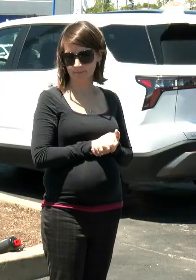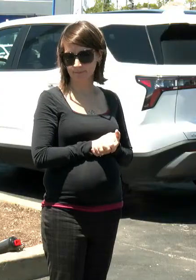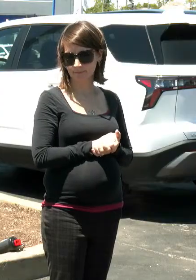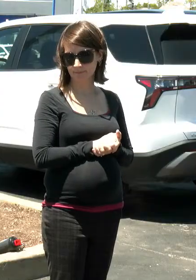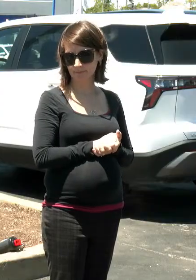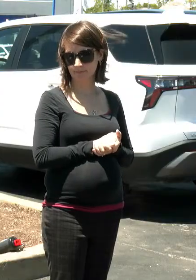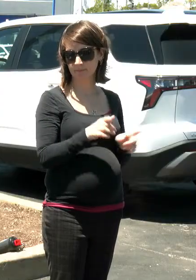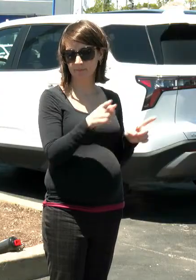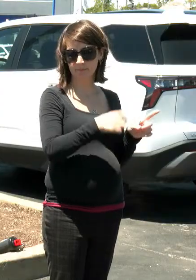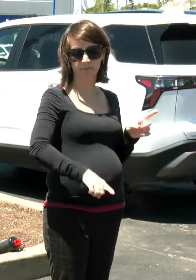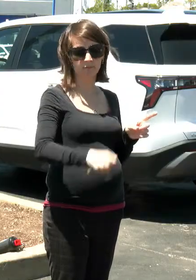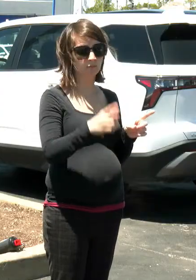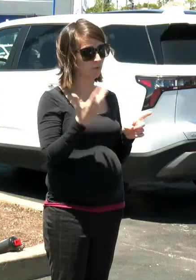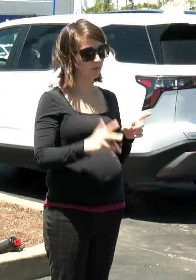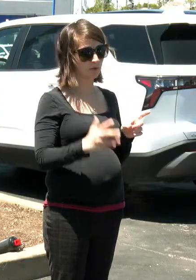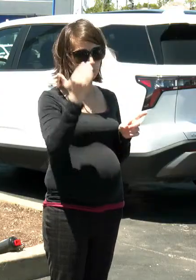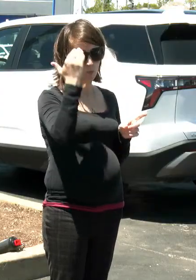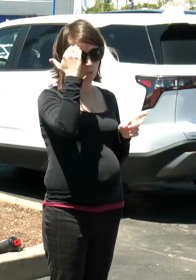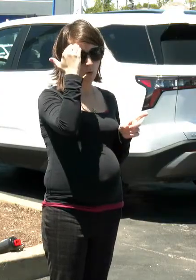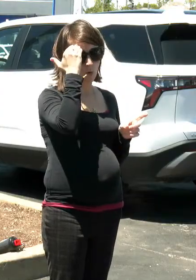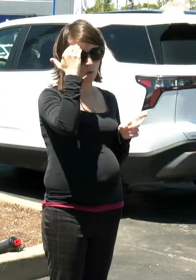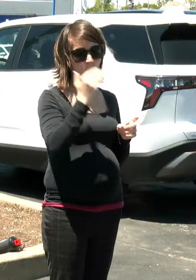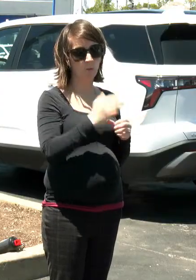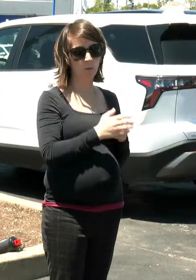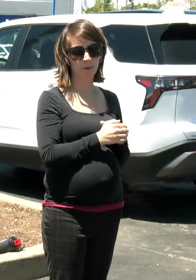As you know,